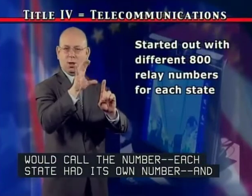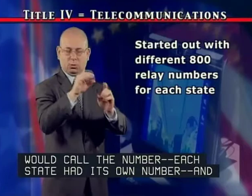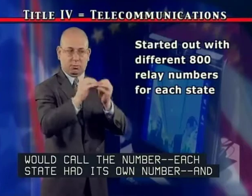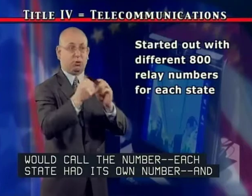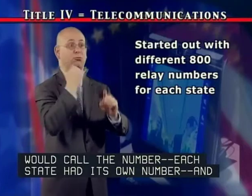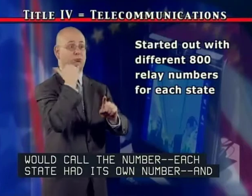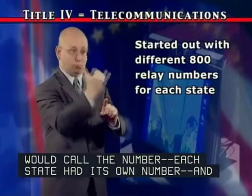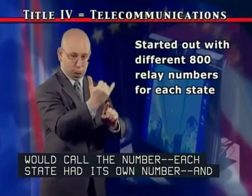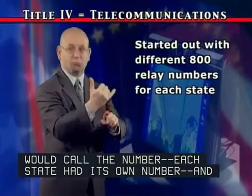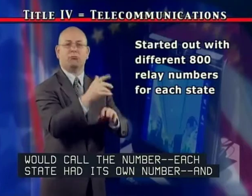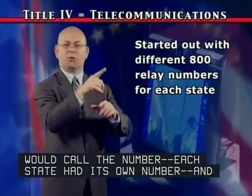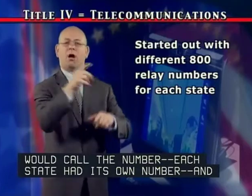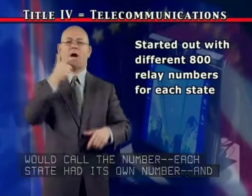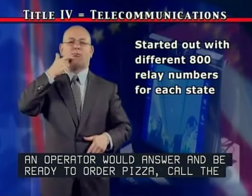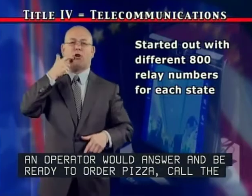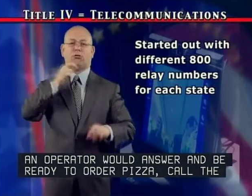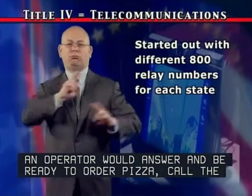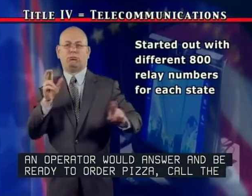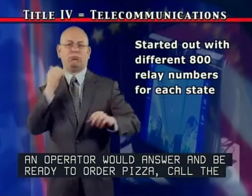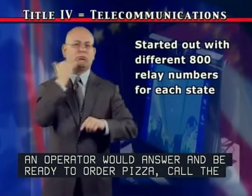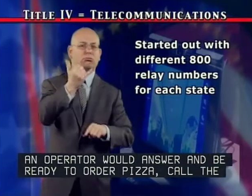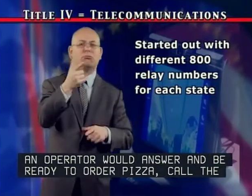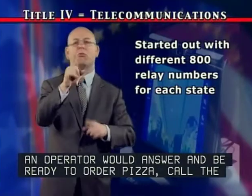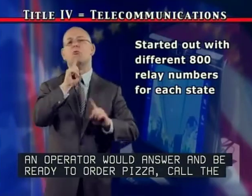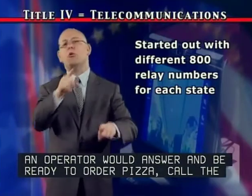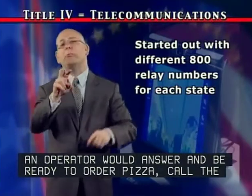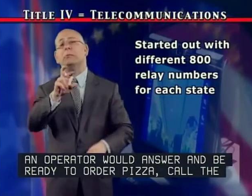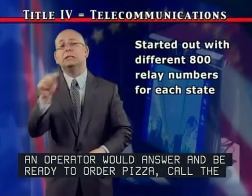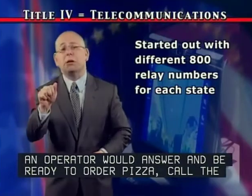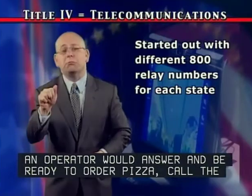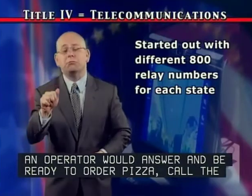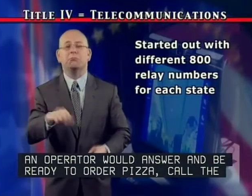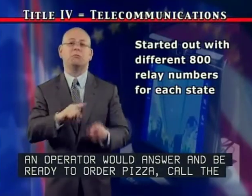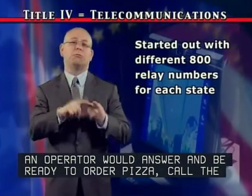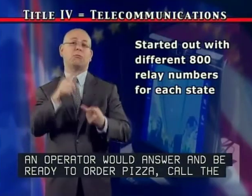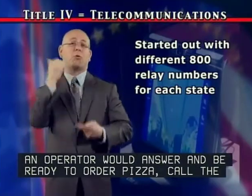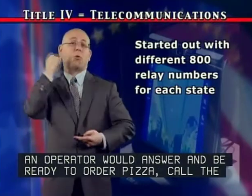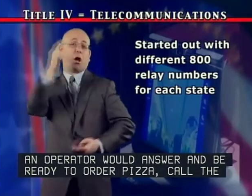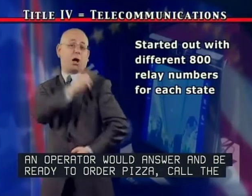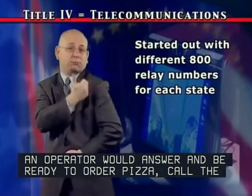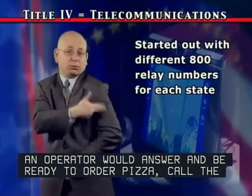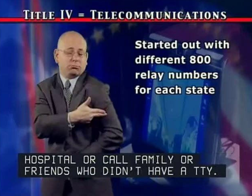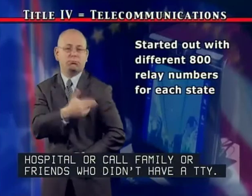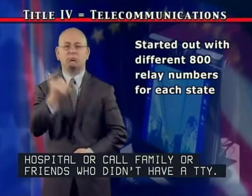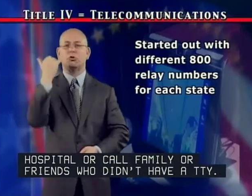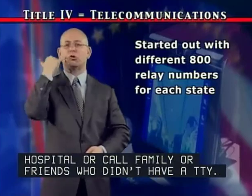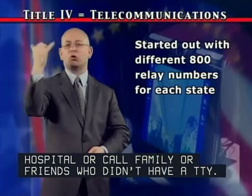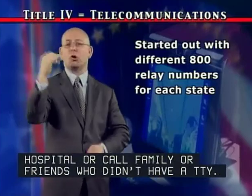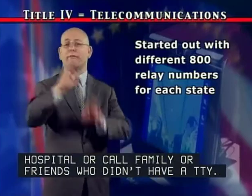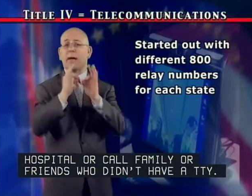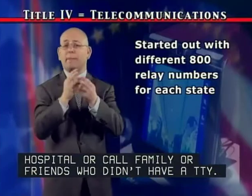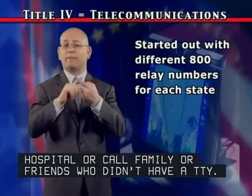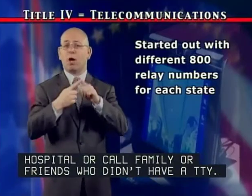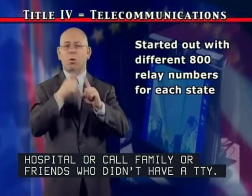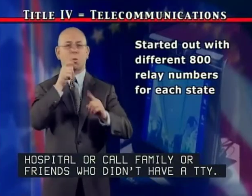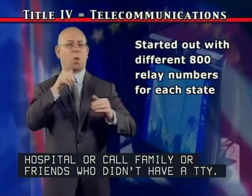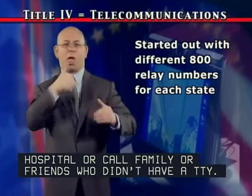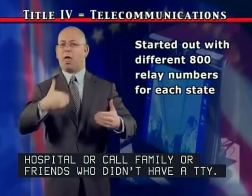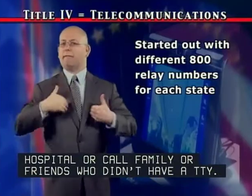had its own number, and an operator would answer and be ready to order pizza, call the hospital, or call family or friends who didn't